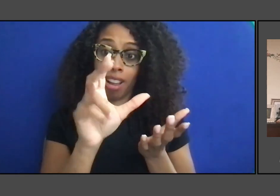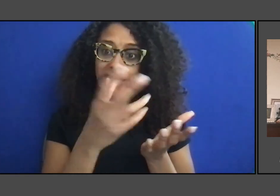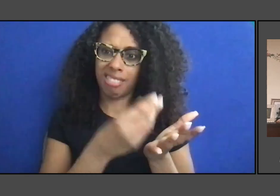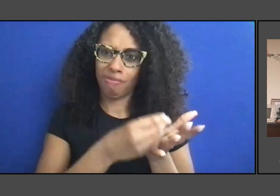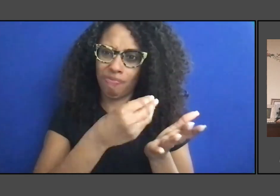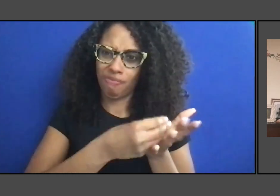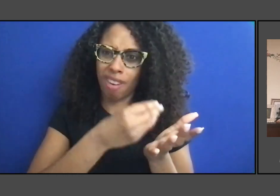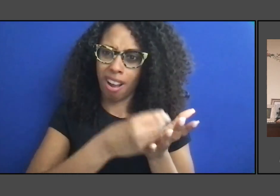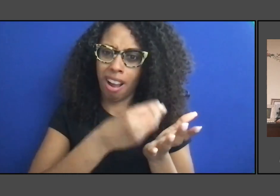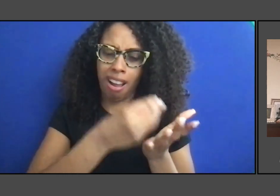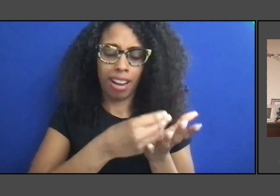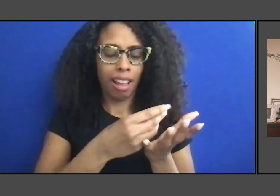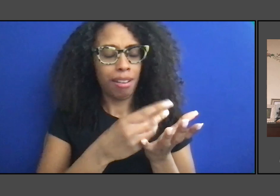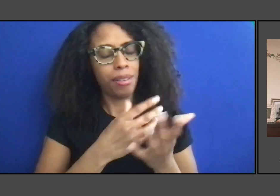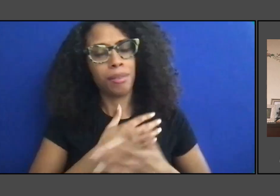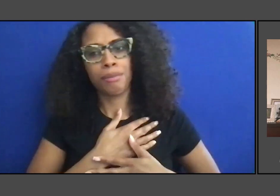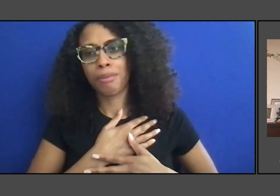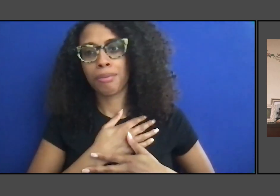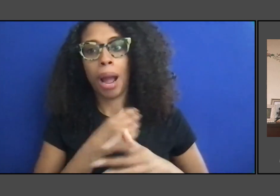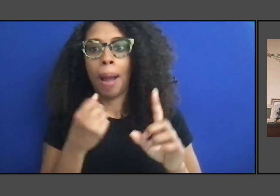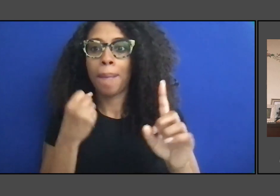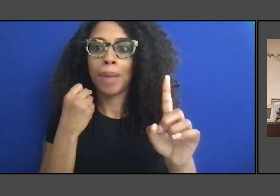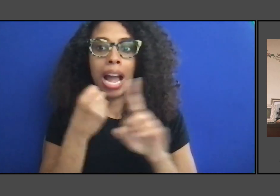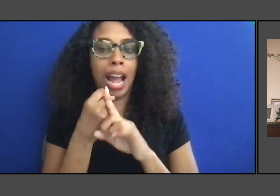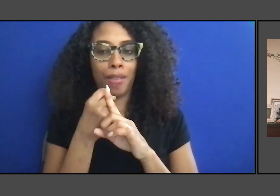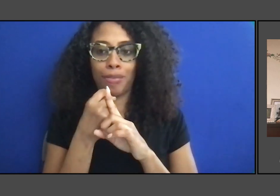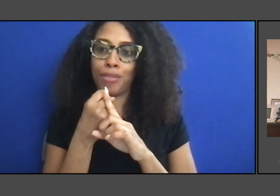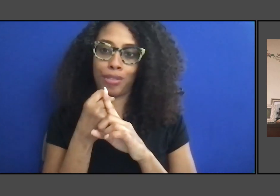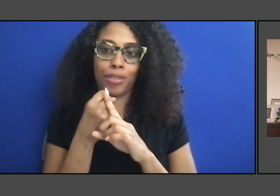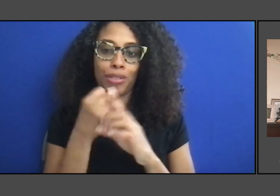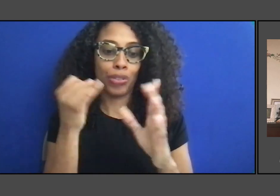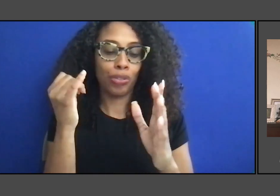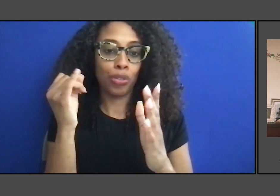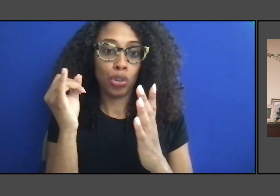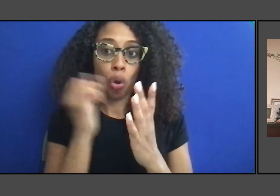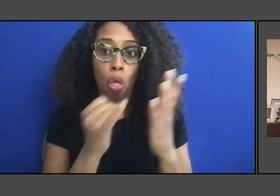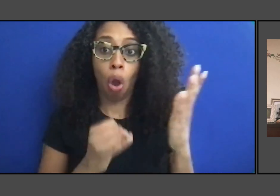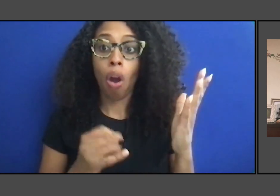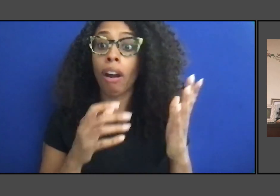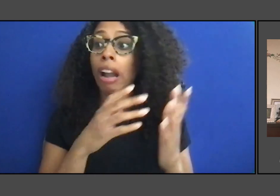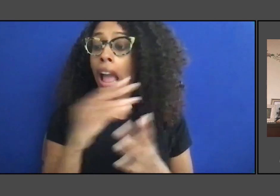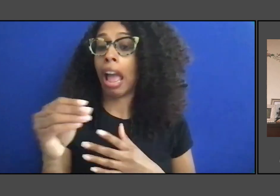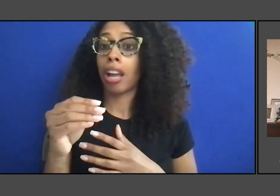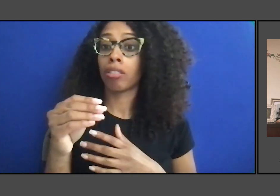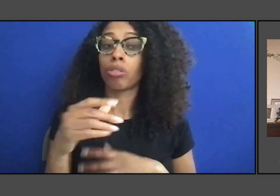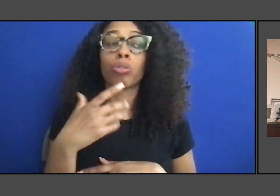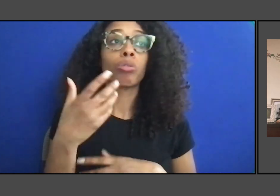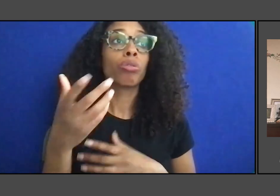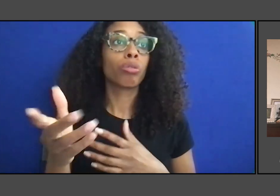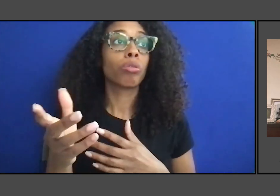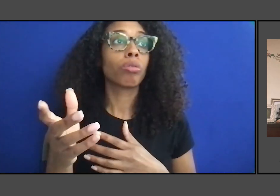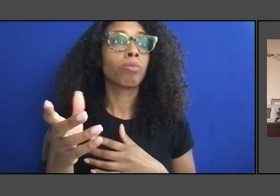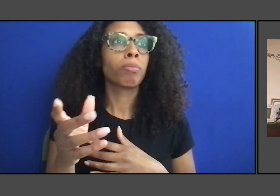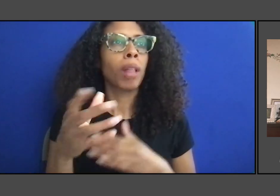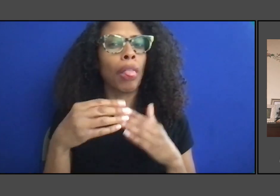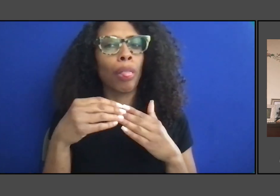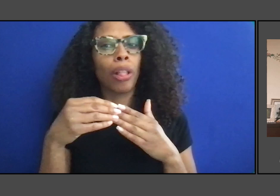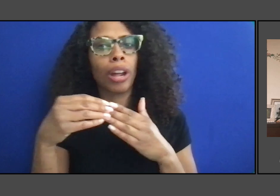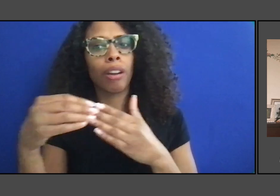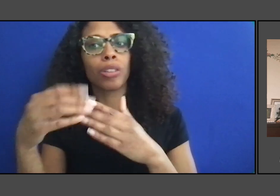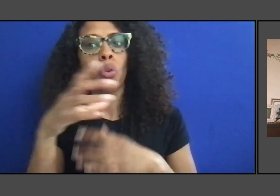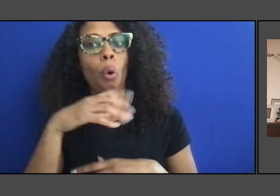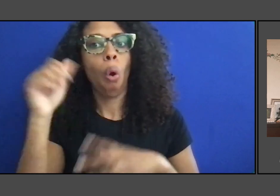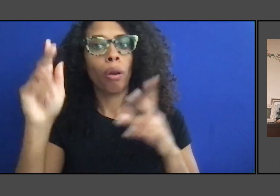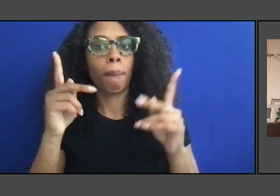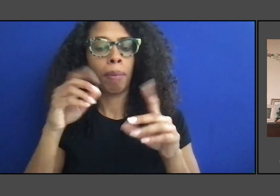impactful, and to invest into the elders is visionary. Because as far as I know, that's not happened before,